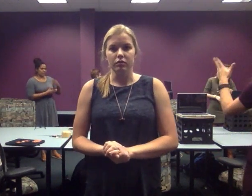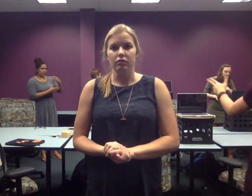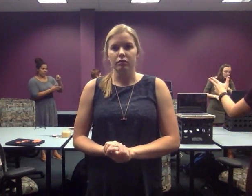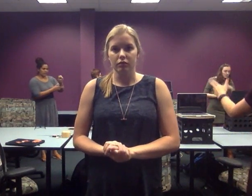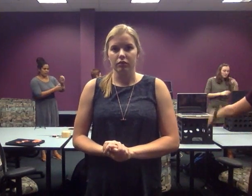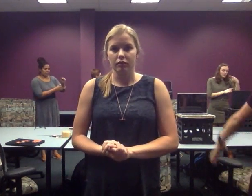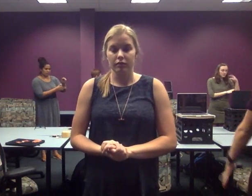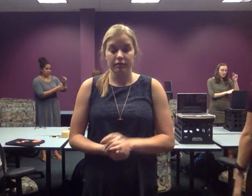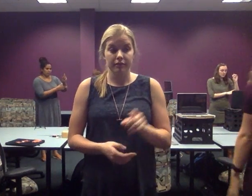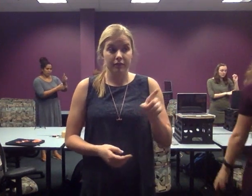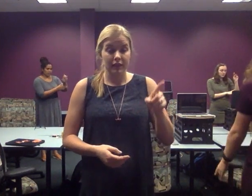Henry Knox